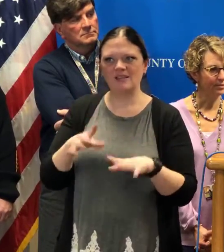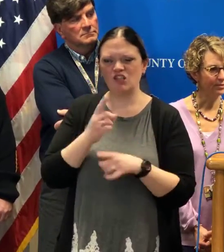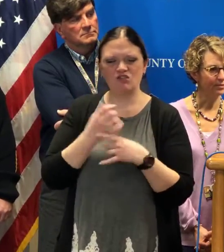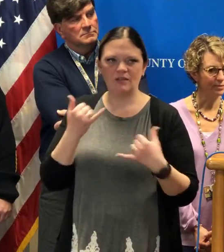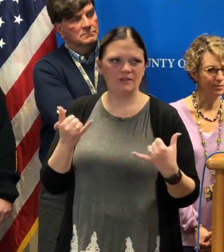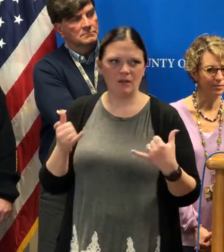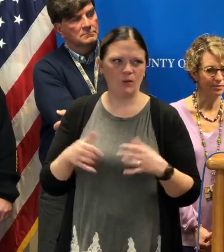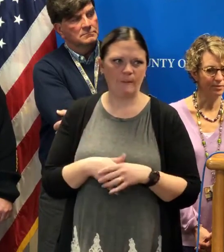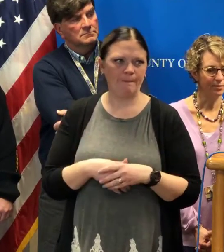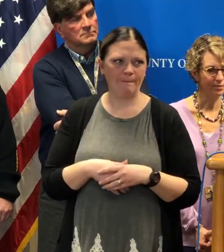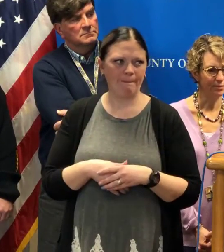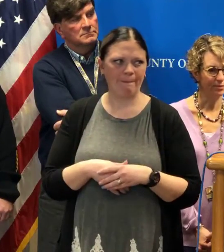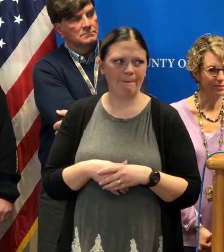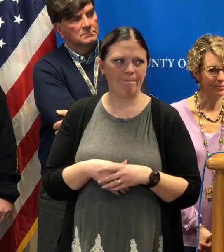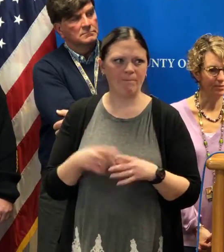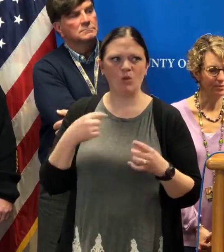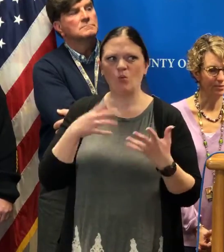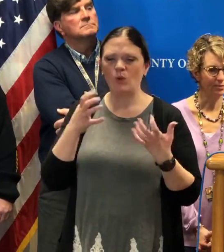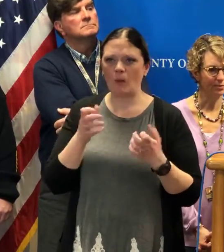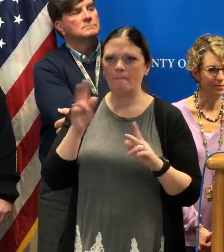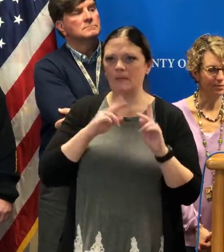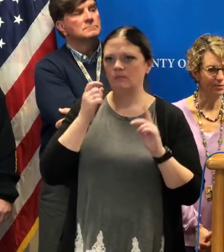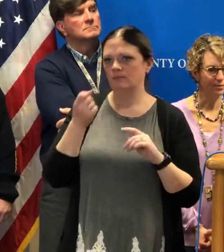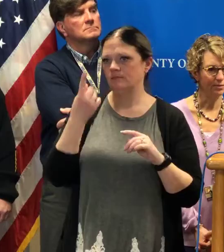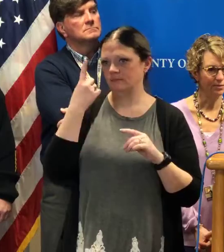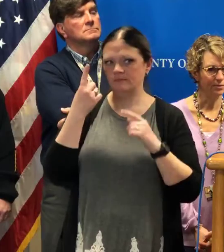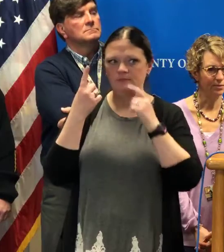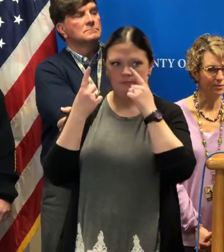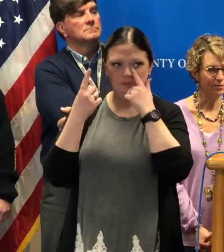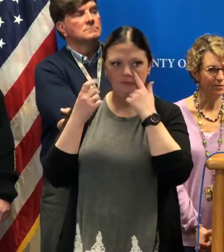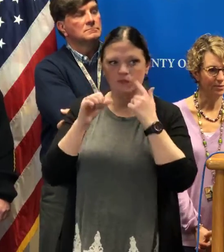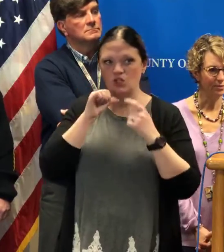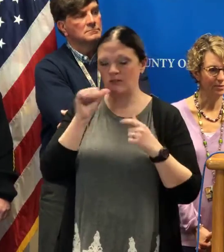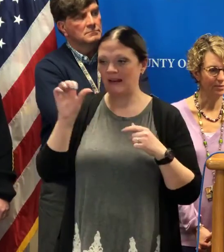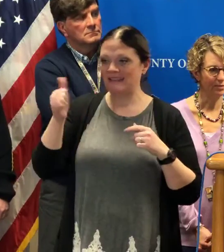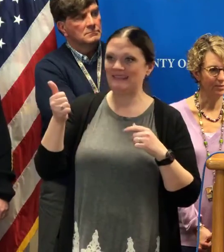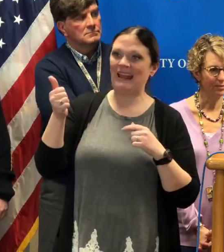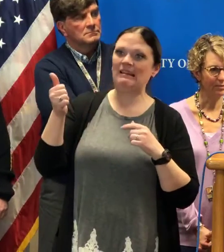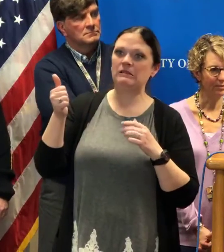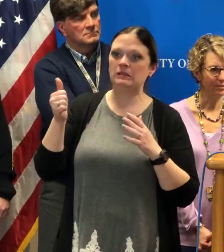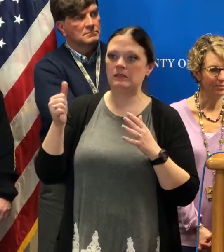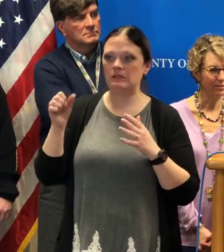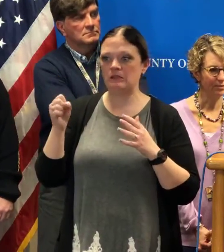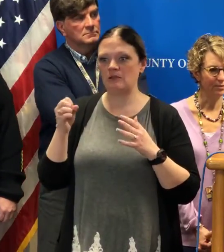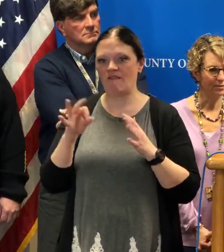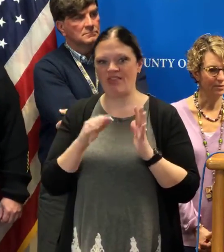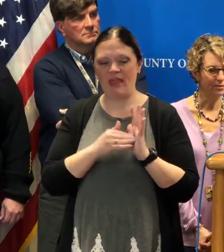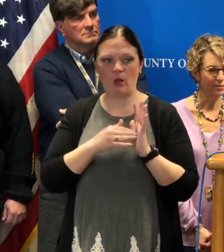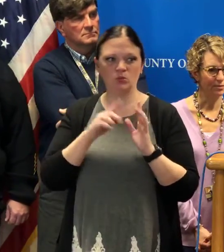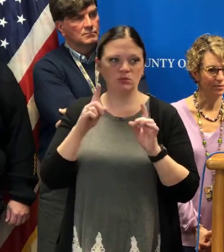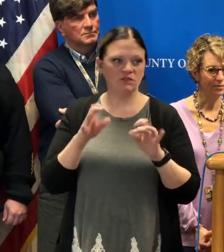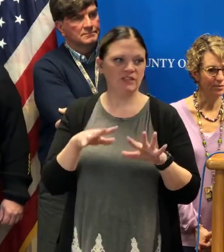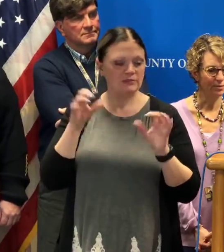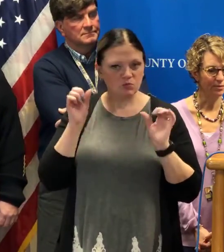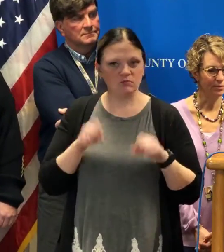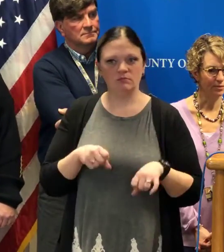moment. So we want people to understand there's not tens of thousands of tests that can be performed. We received an initial batch,